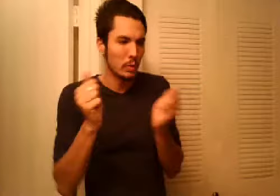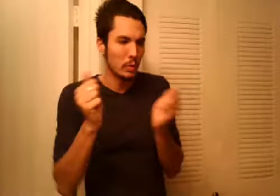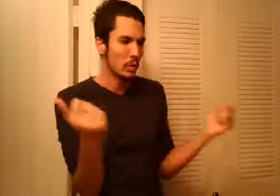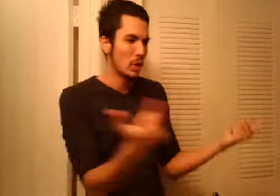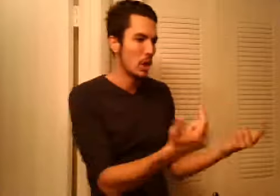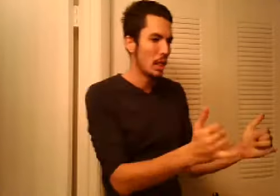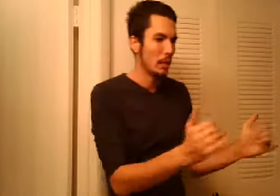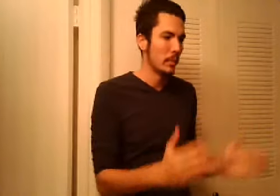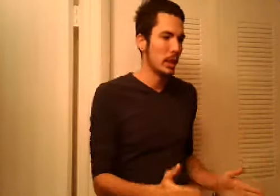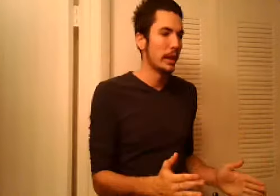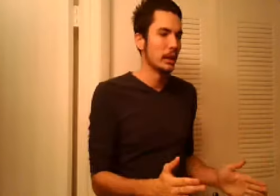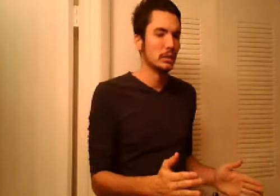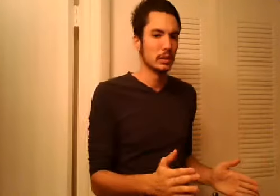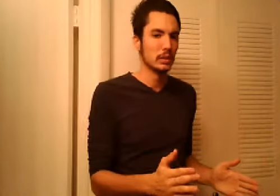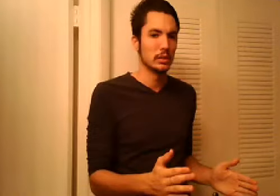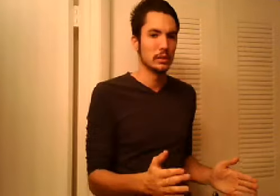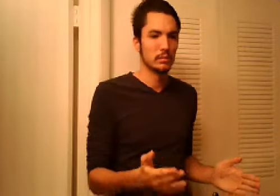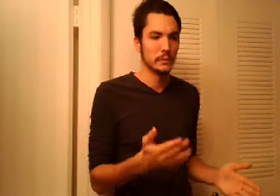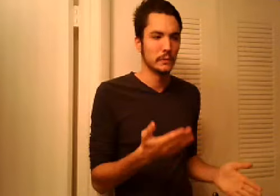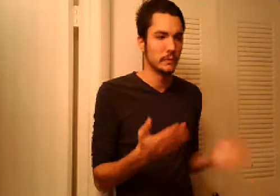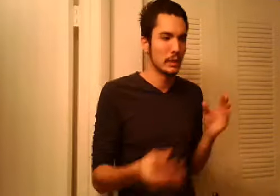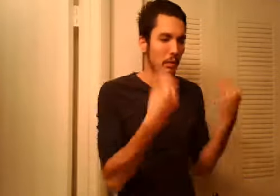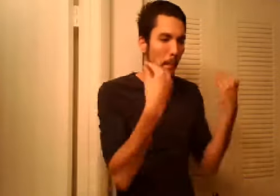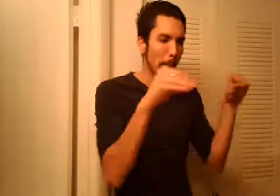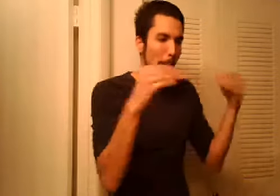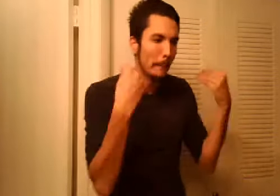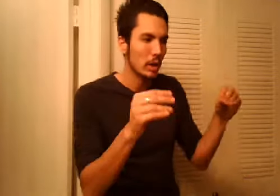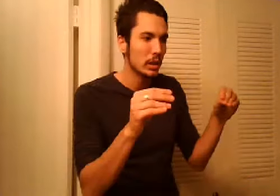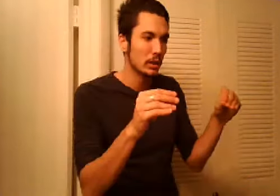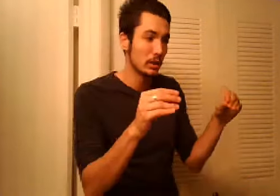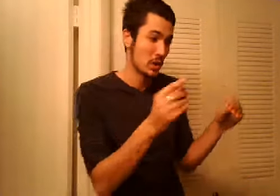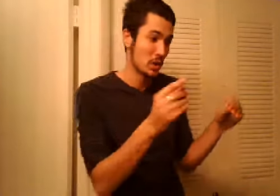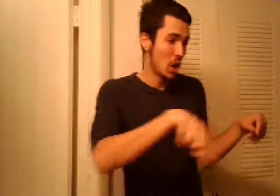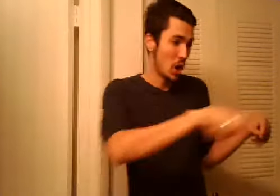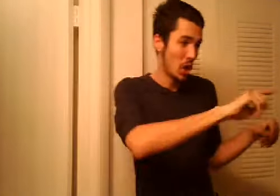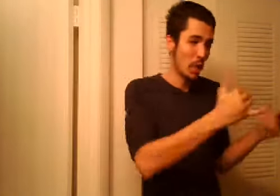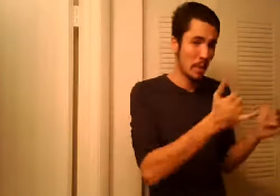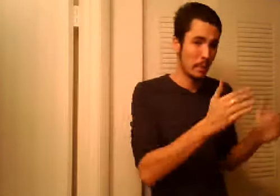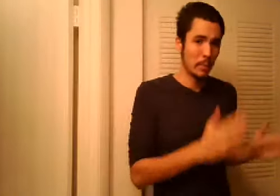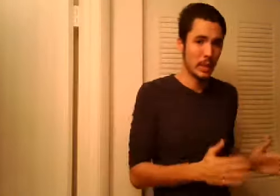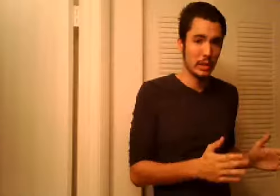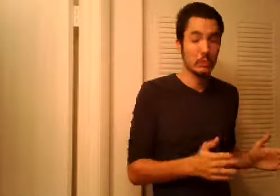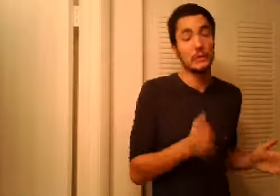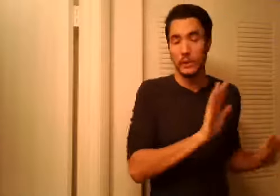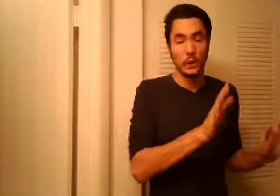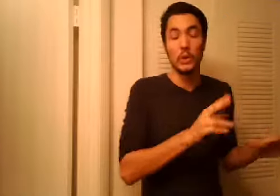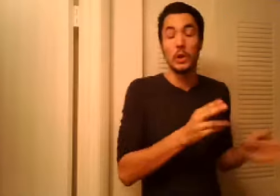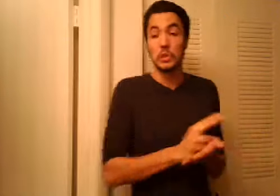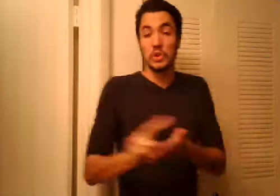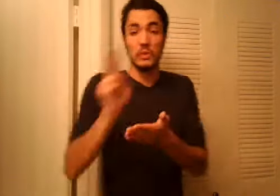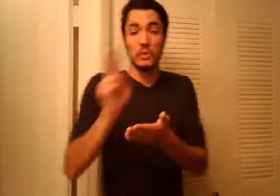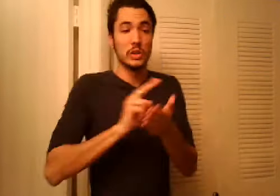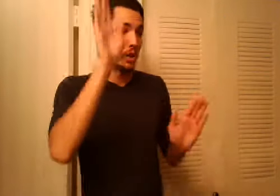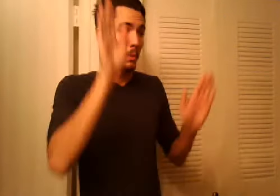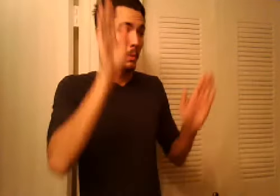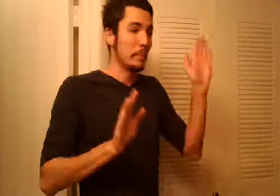in which college athletes are in fact bidding, right, or universities are bidding for the services of college athletes through contracts, right?